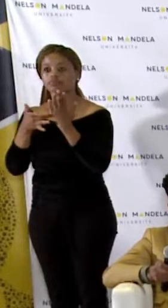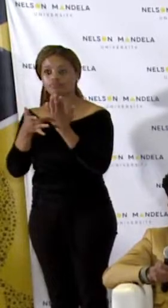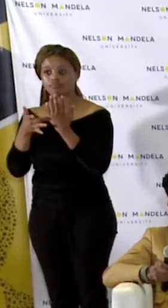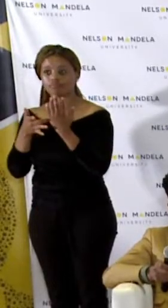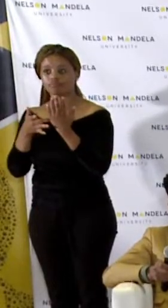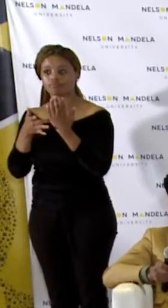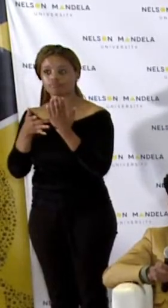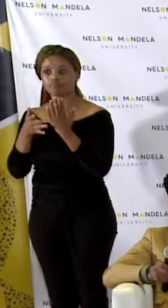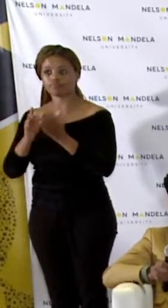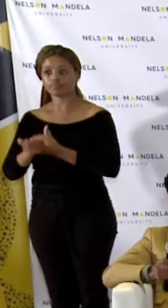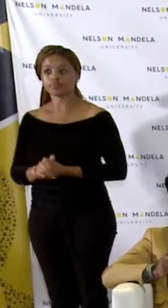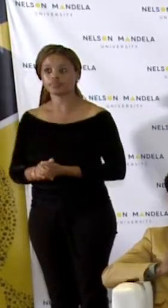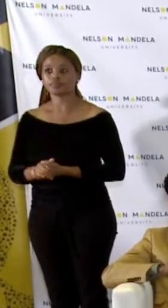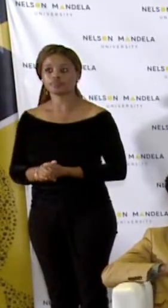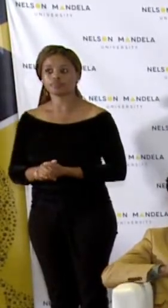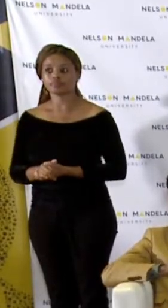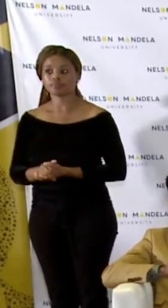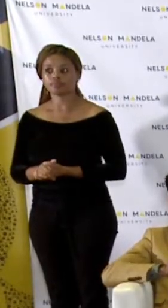technologies.